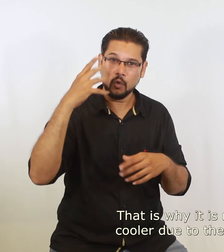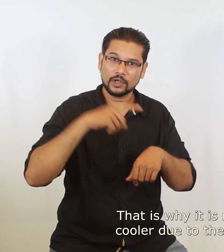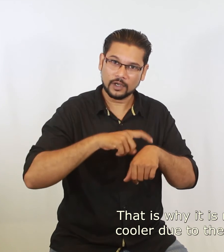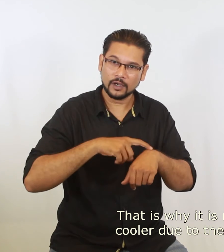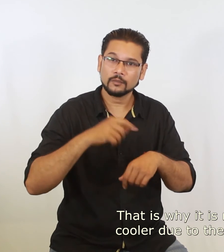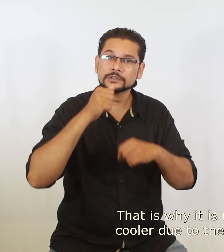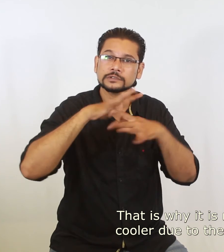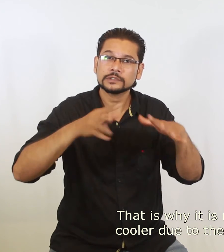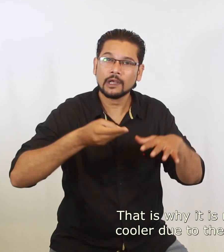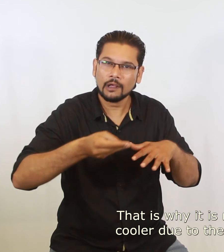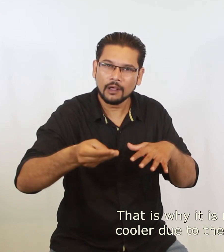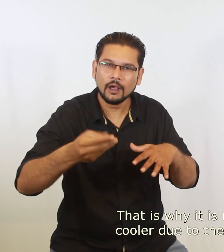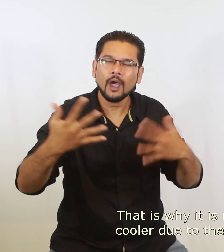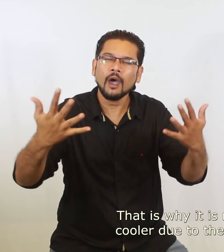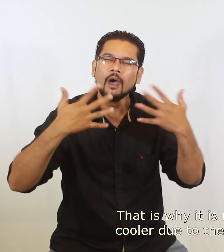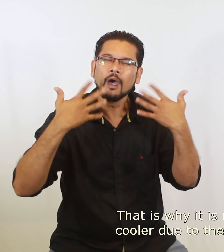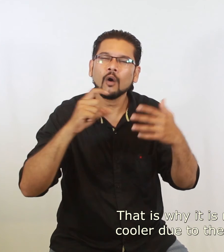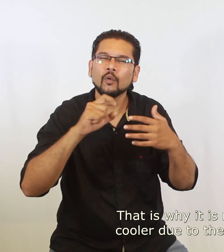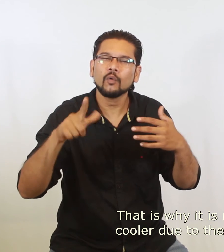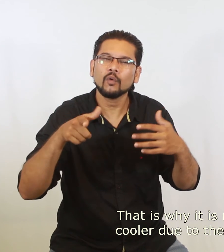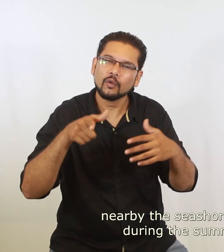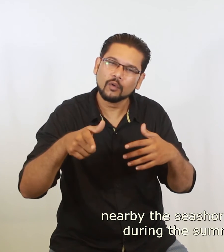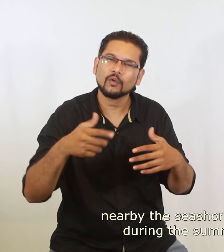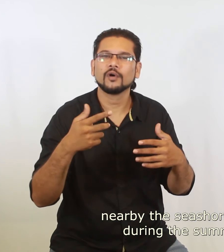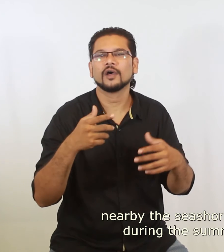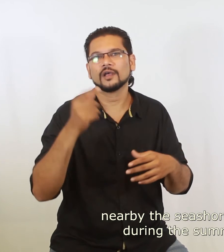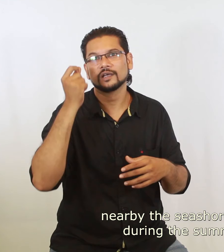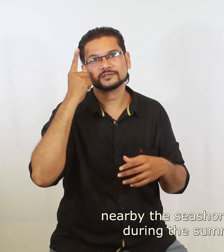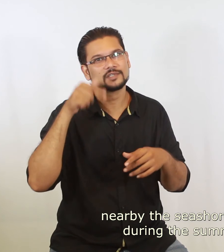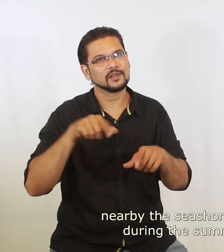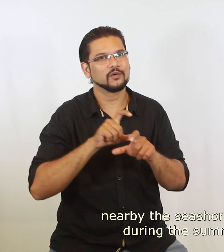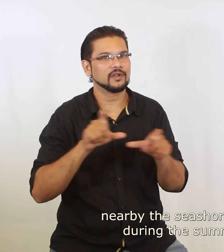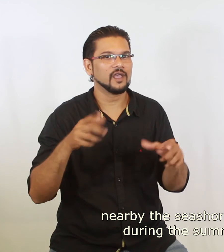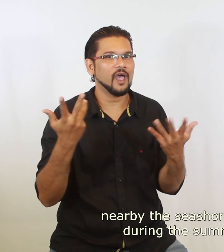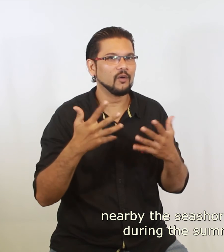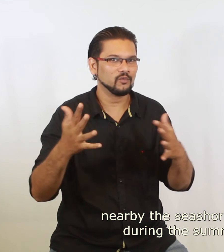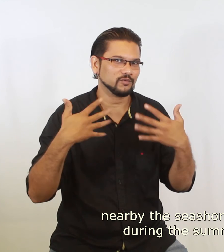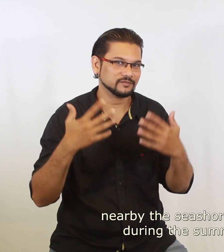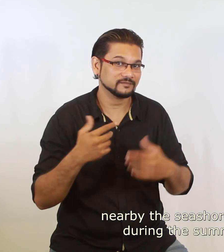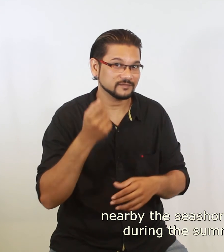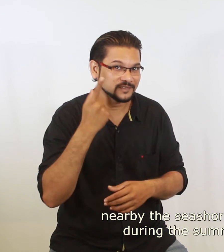That is why it is more cooler due to the wind nearby the seashore areas during the summer.